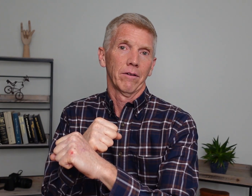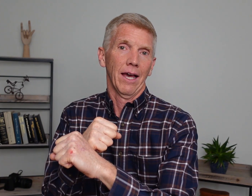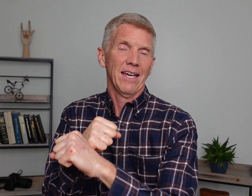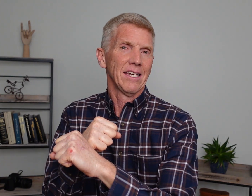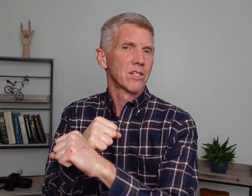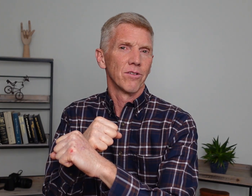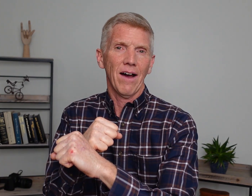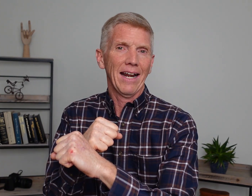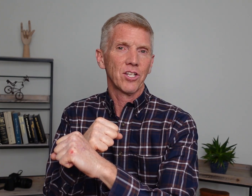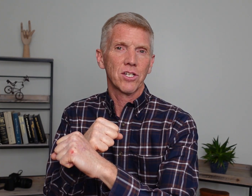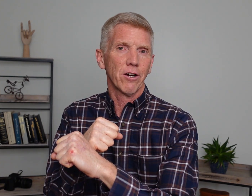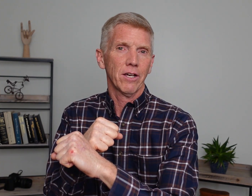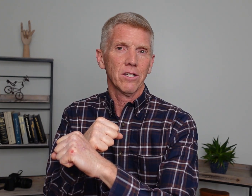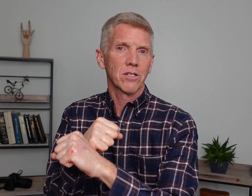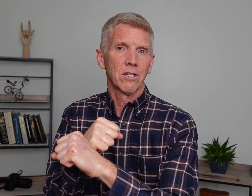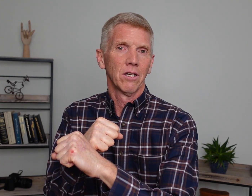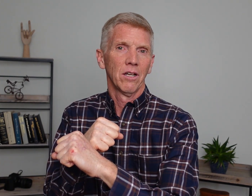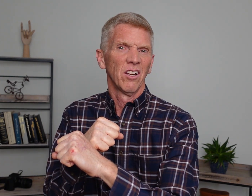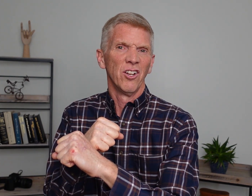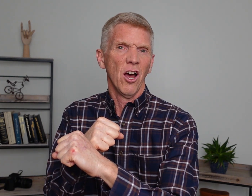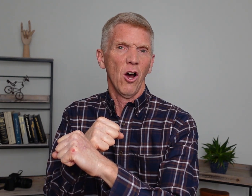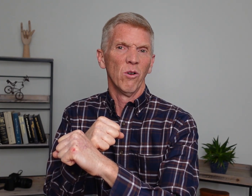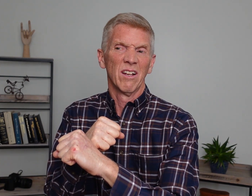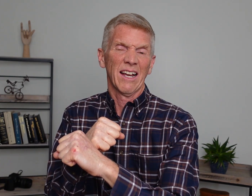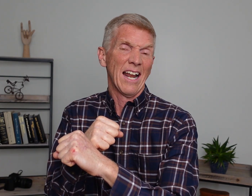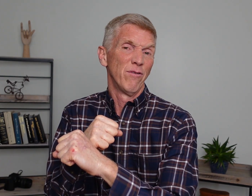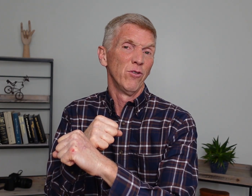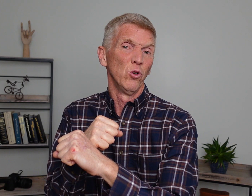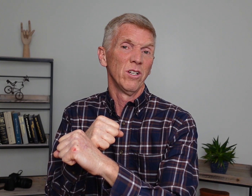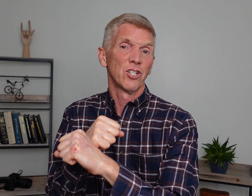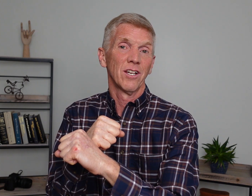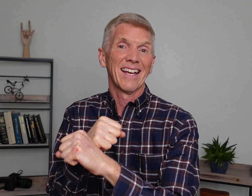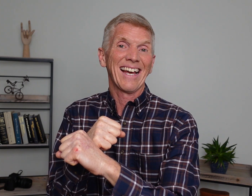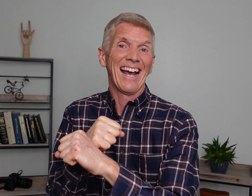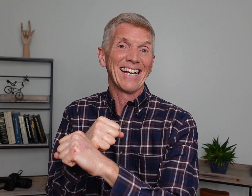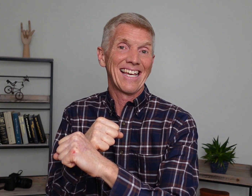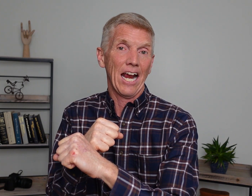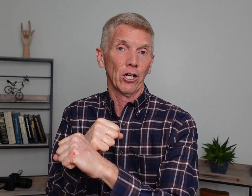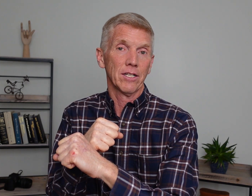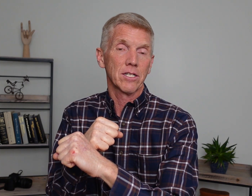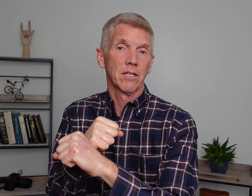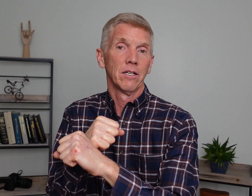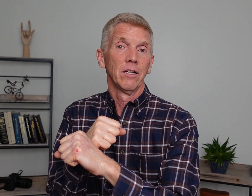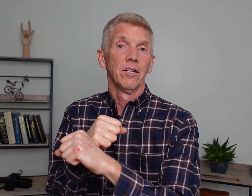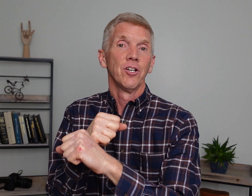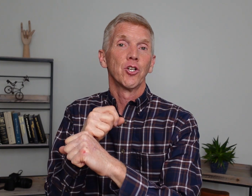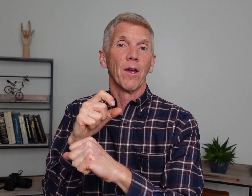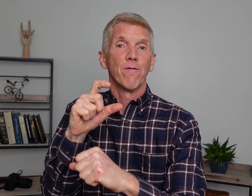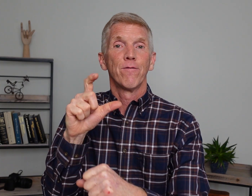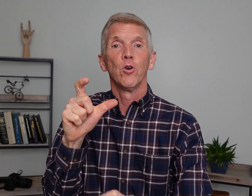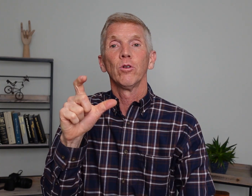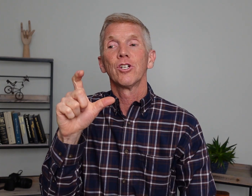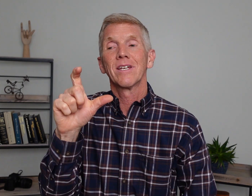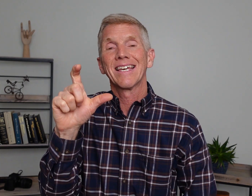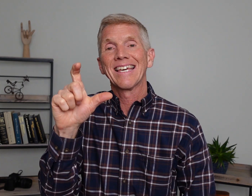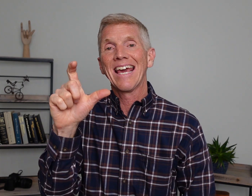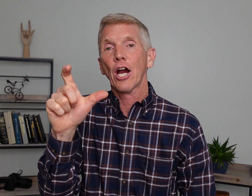okay, is the fight as serious? No, kind of foolish, kind of careless. So a foolish,